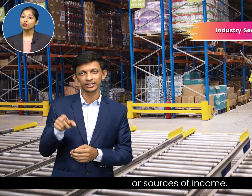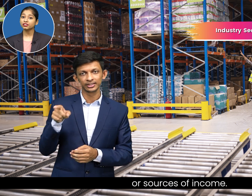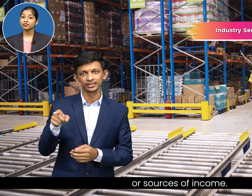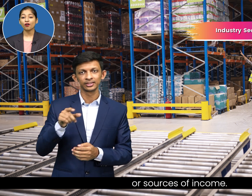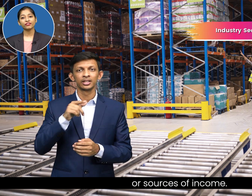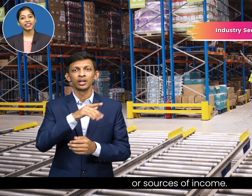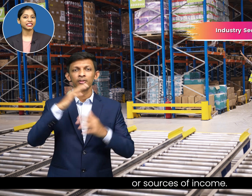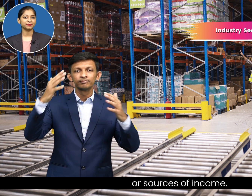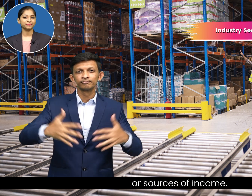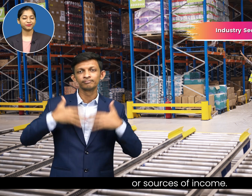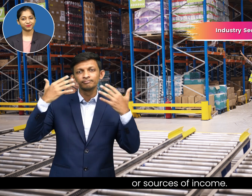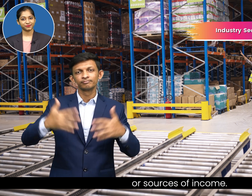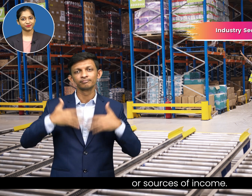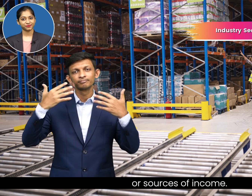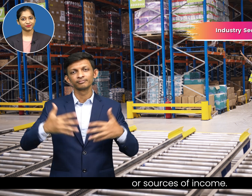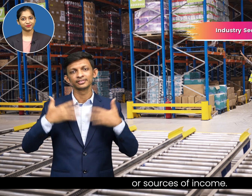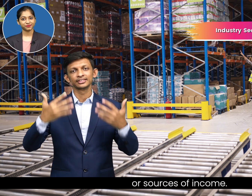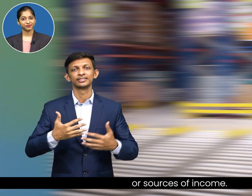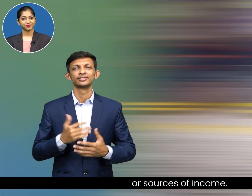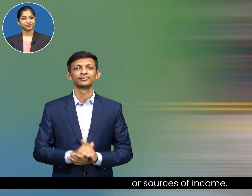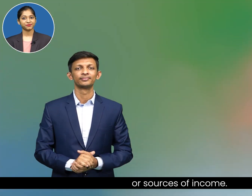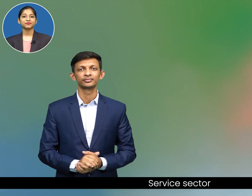or sources of income.